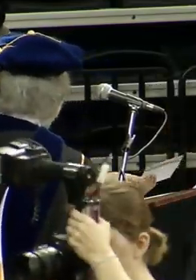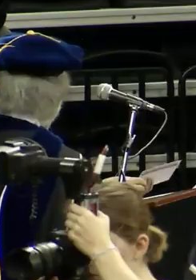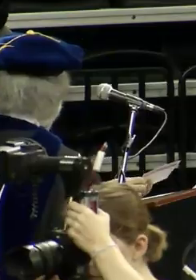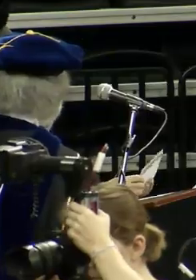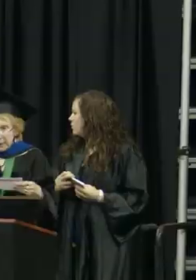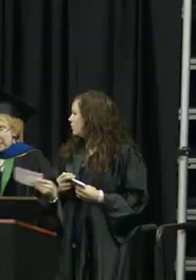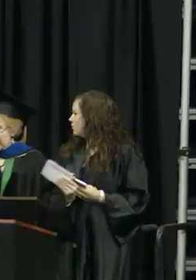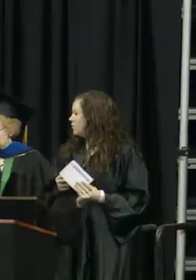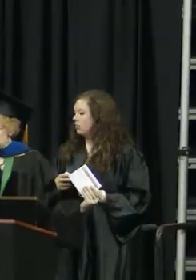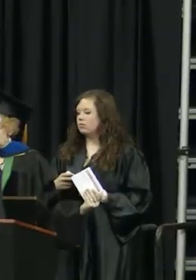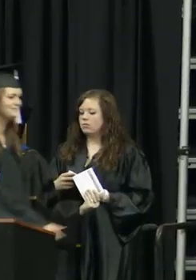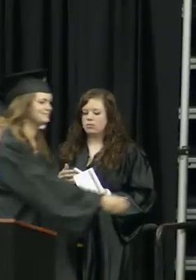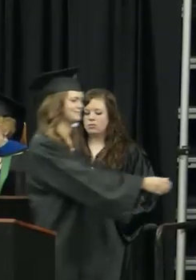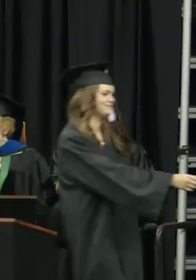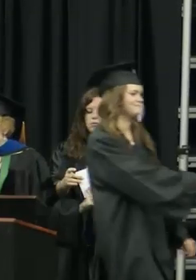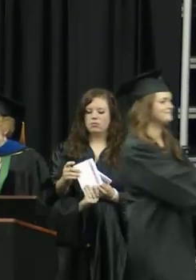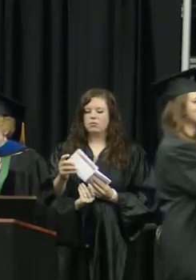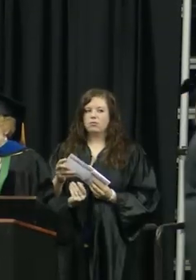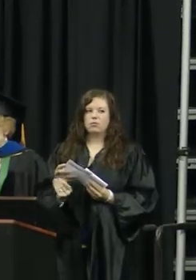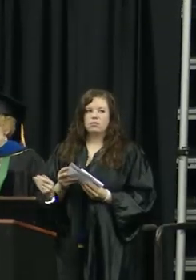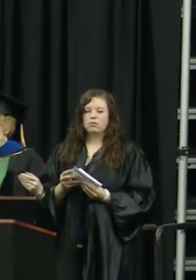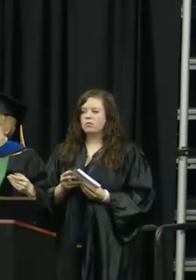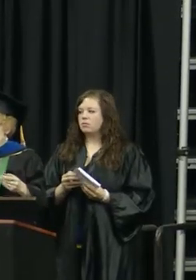Brittany Ann Wellman.